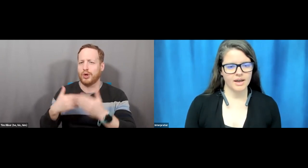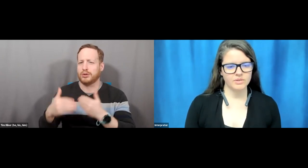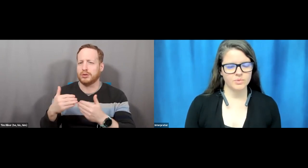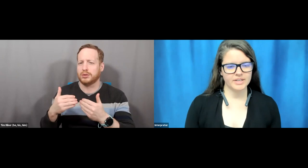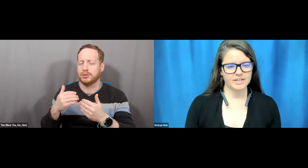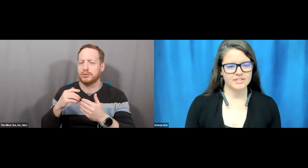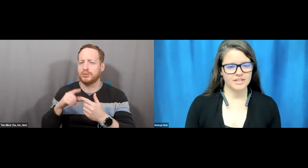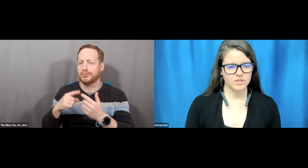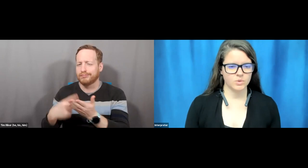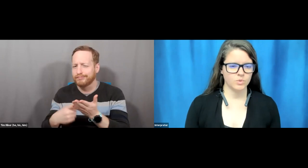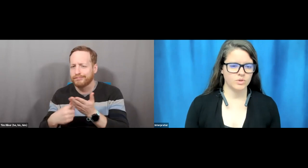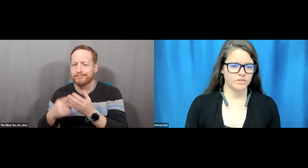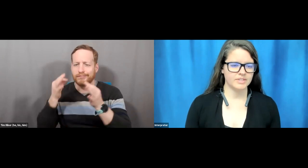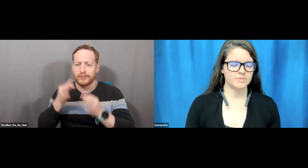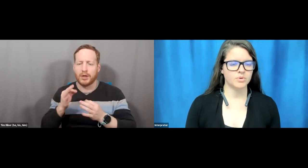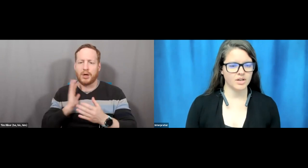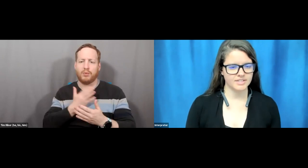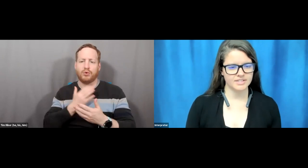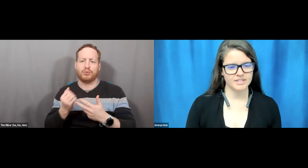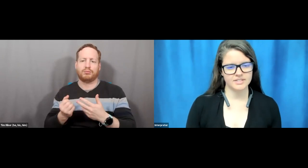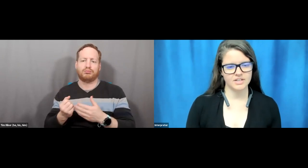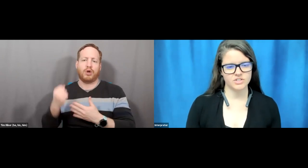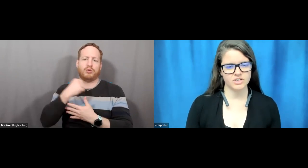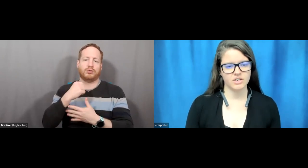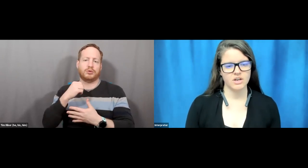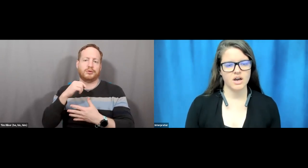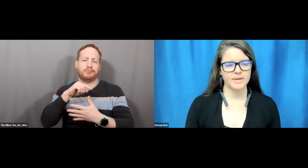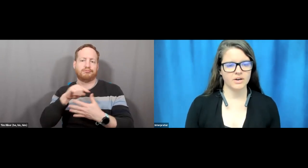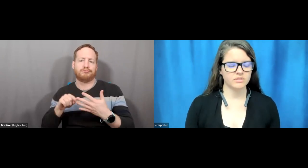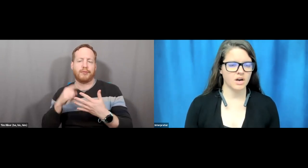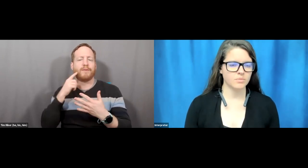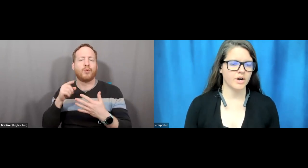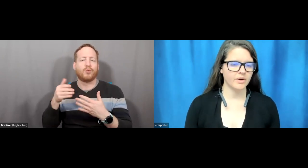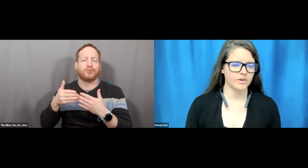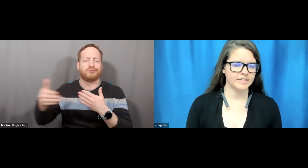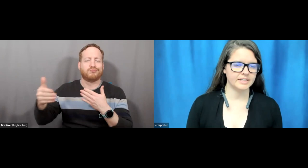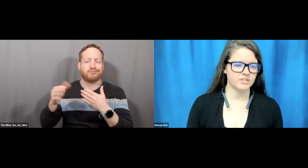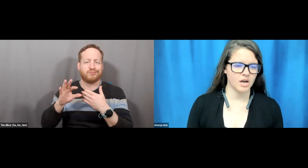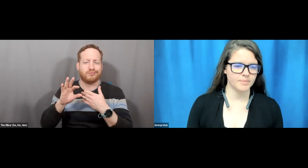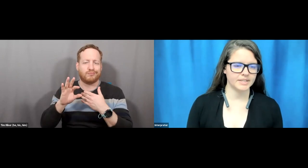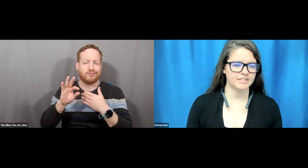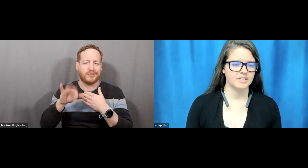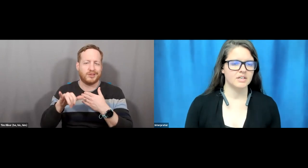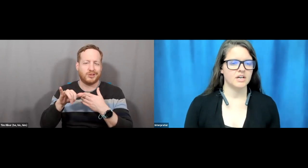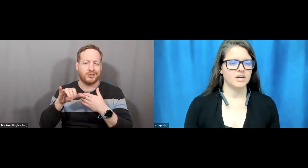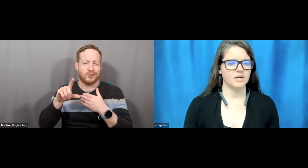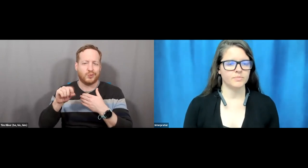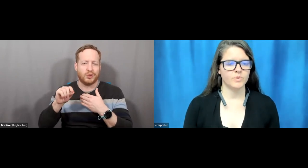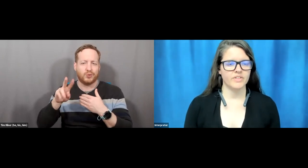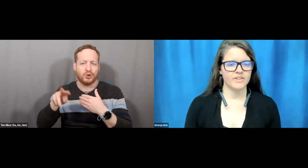how do we continue this process and discussion about our priority topics within the